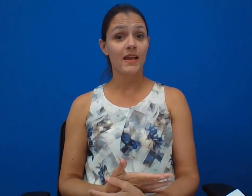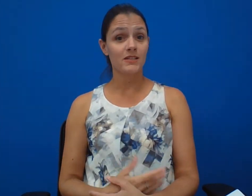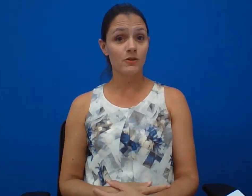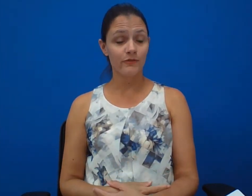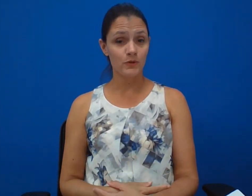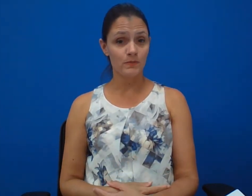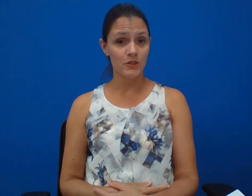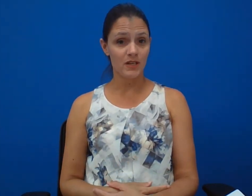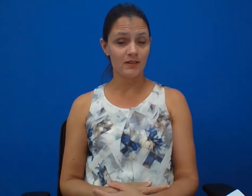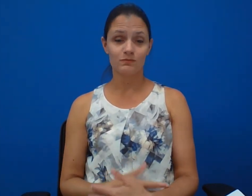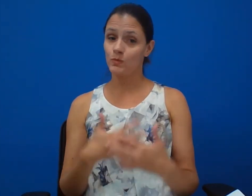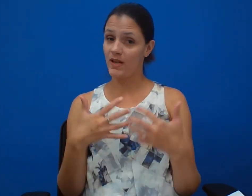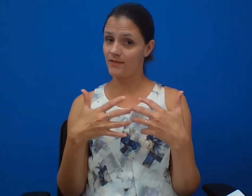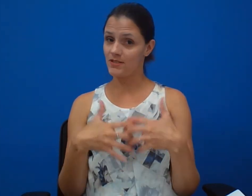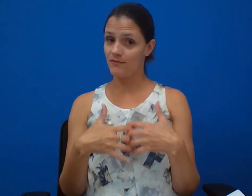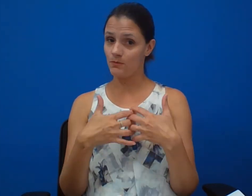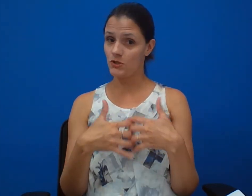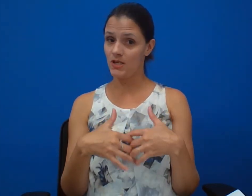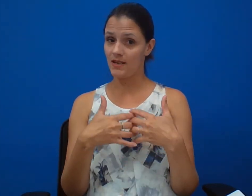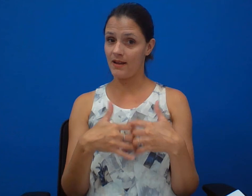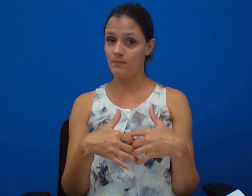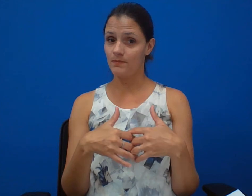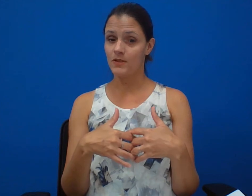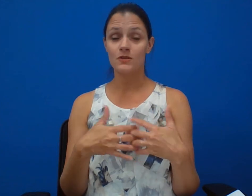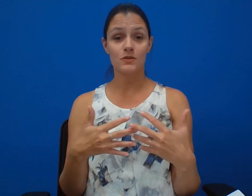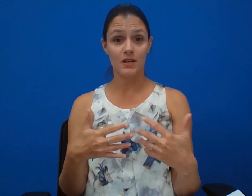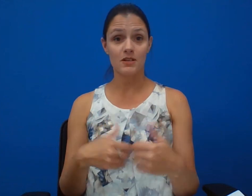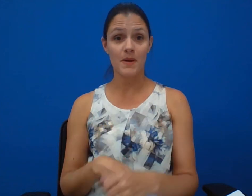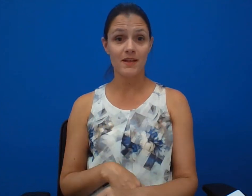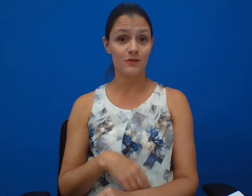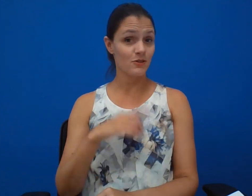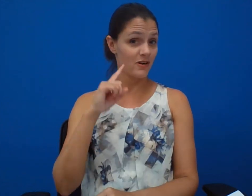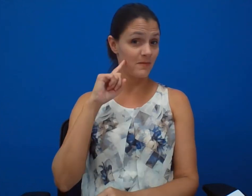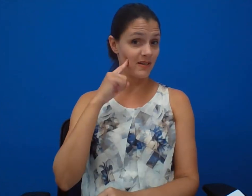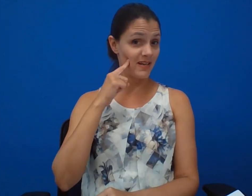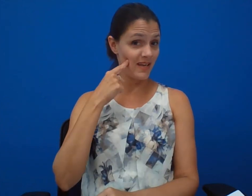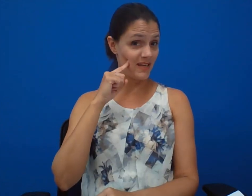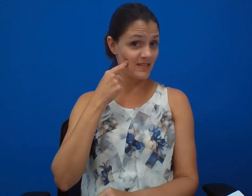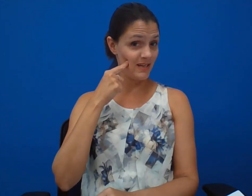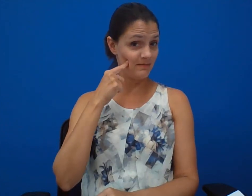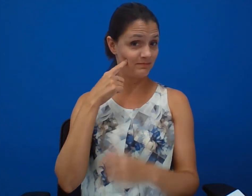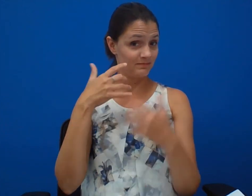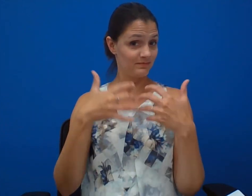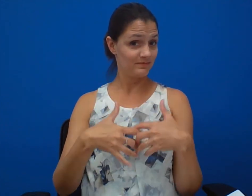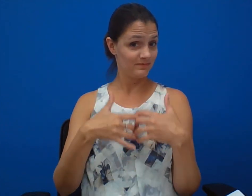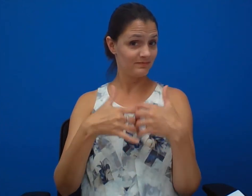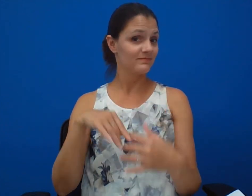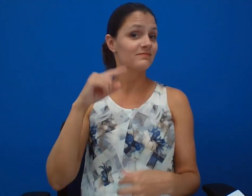Candy or food machine. We have the sign for machine now. It's going to depend. Are you talking about a candy